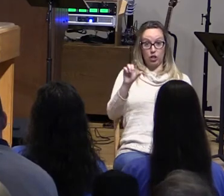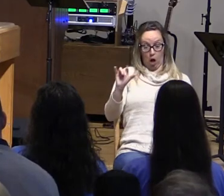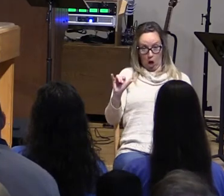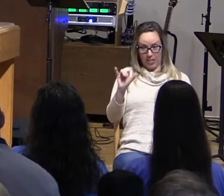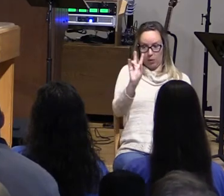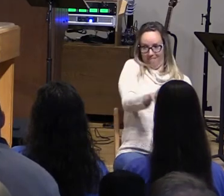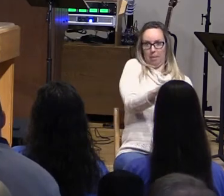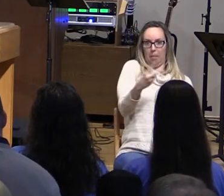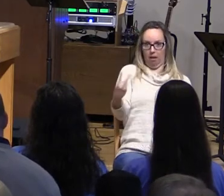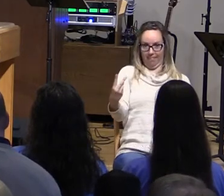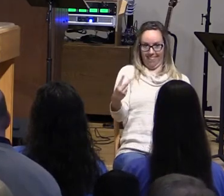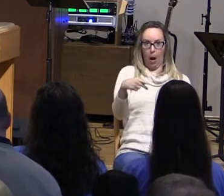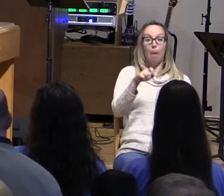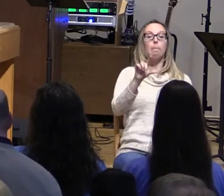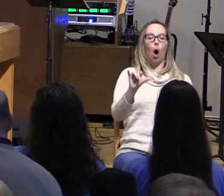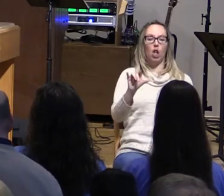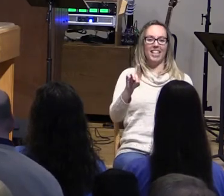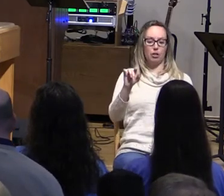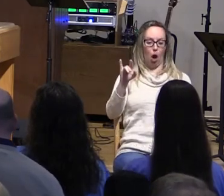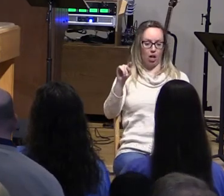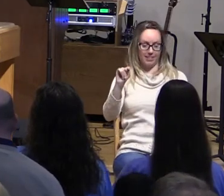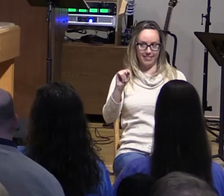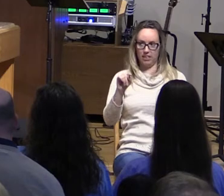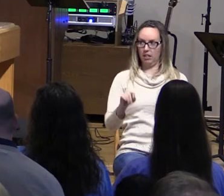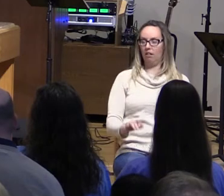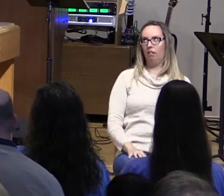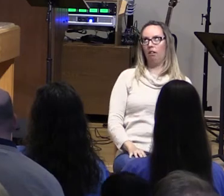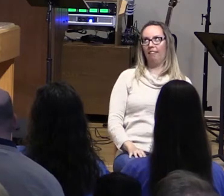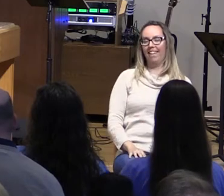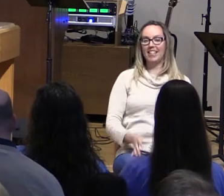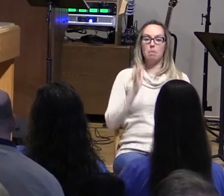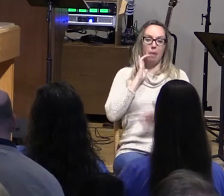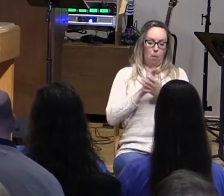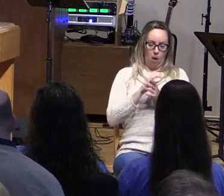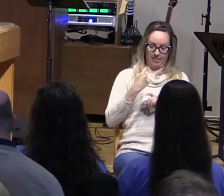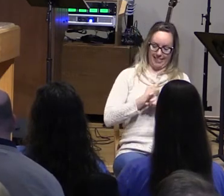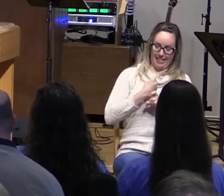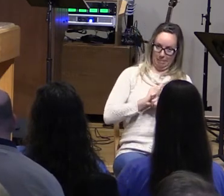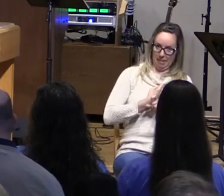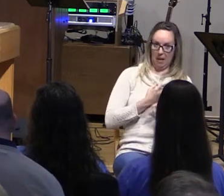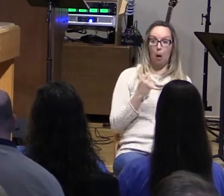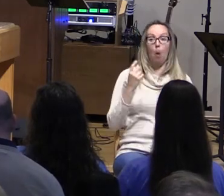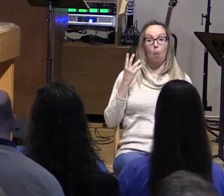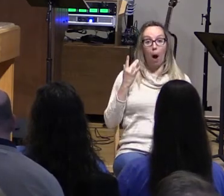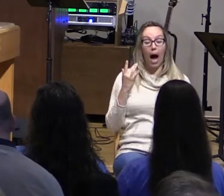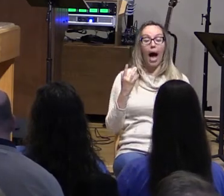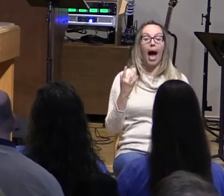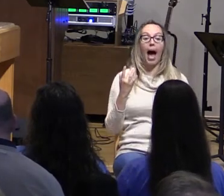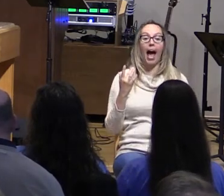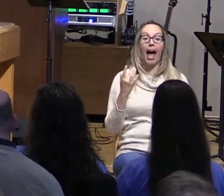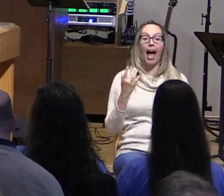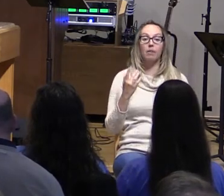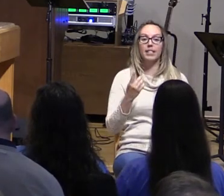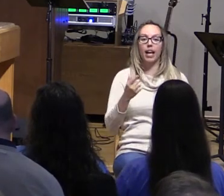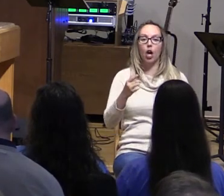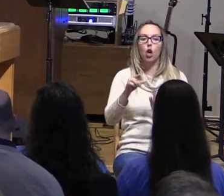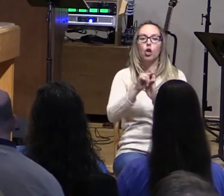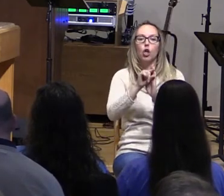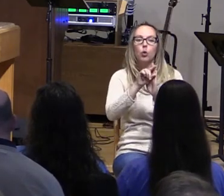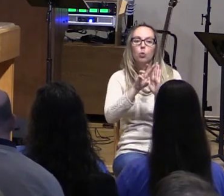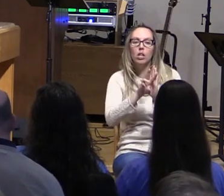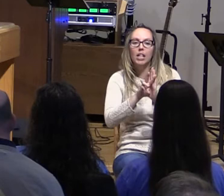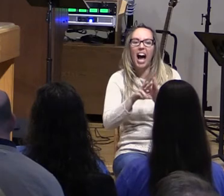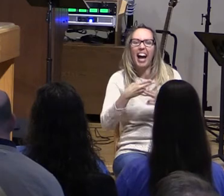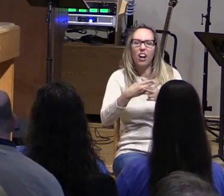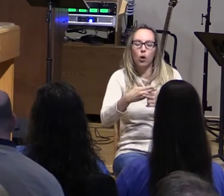Darton. And I'll tell myself too, she makes fun of me because when I was trying to say Girdwood, I called